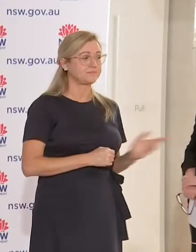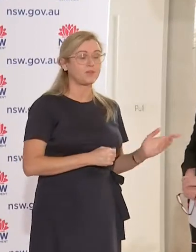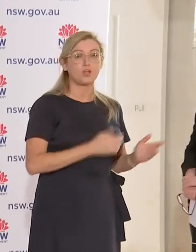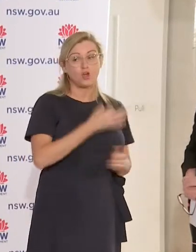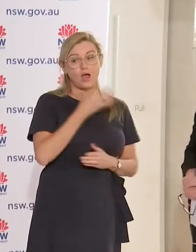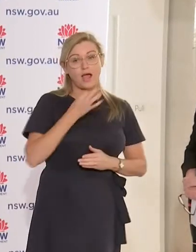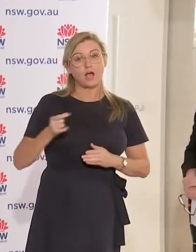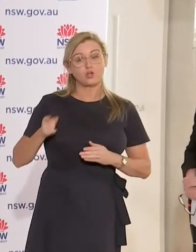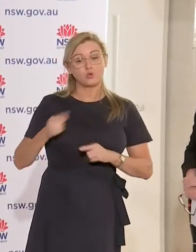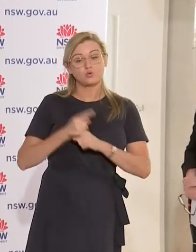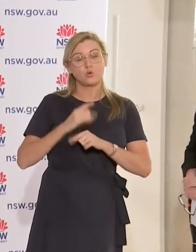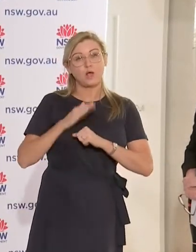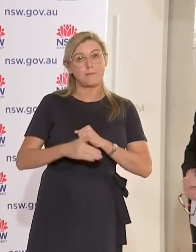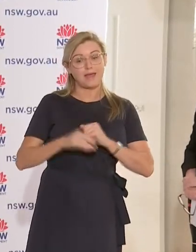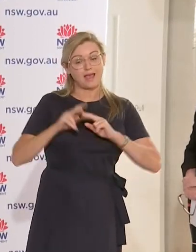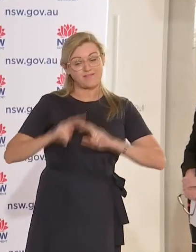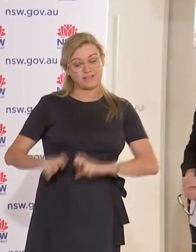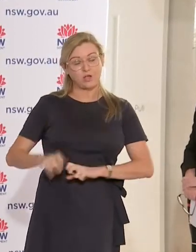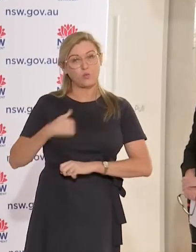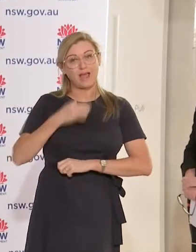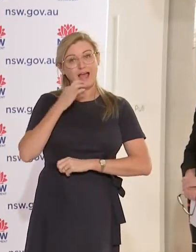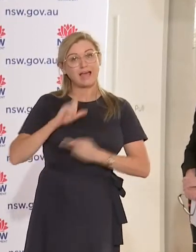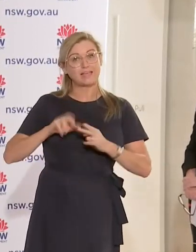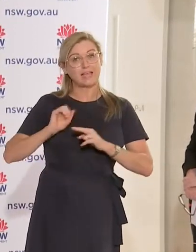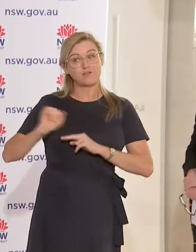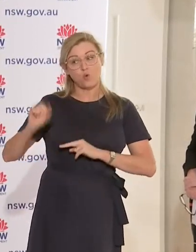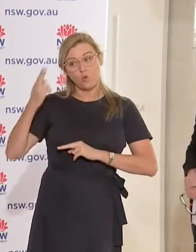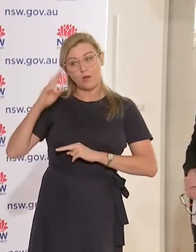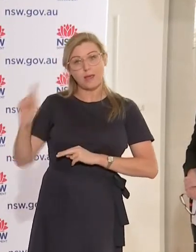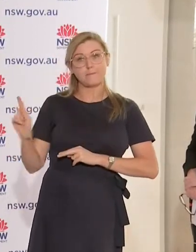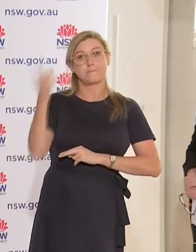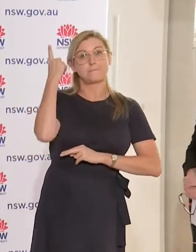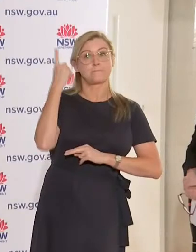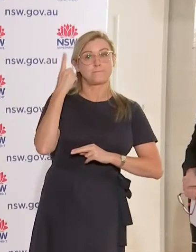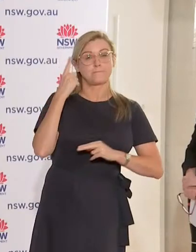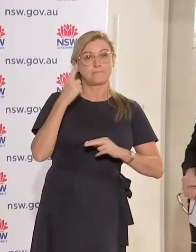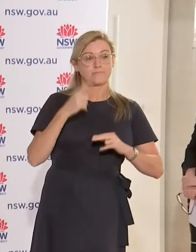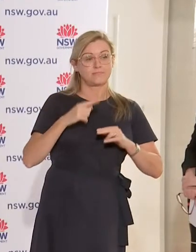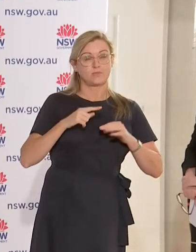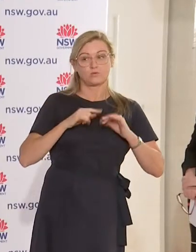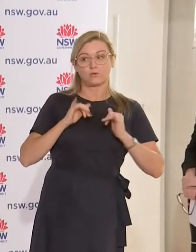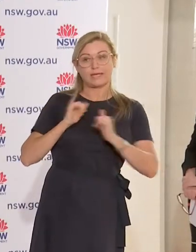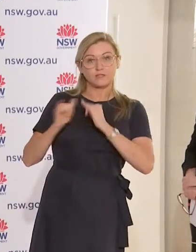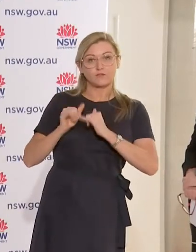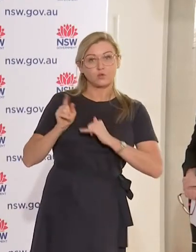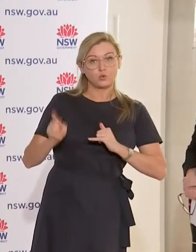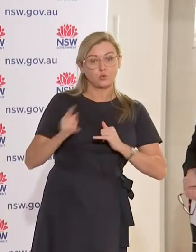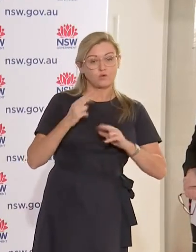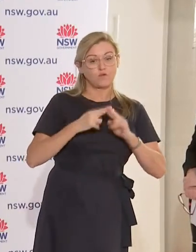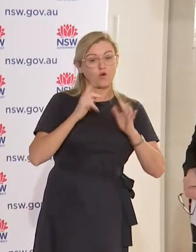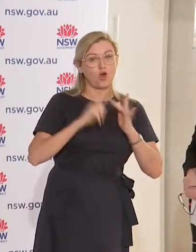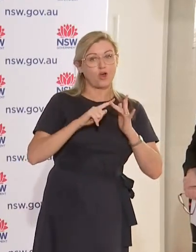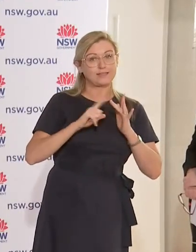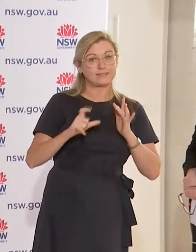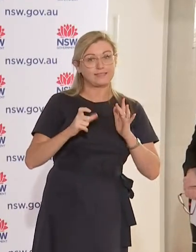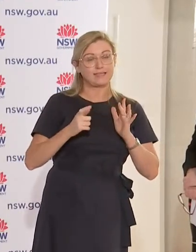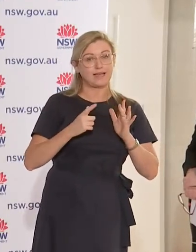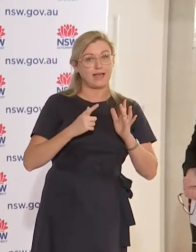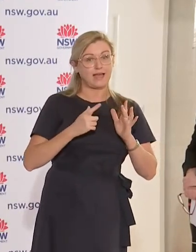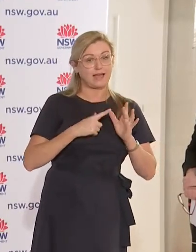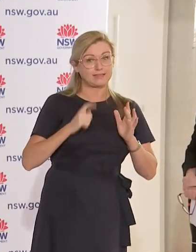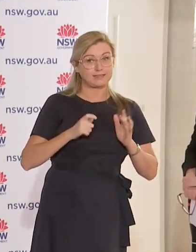We're asking whether you've been called to give evidence at private hearings. So that's a yes/no? No, as I said,